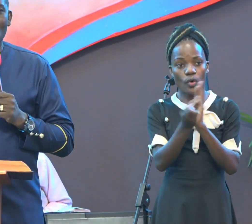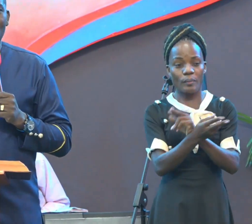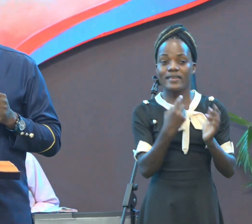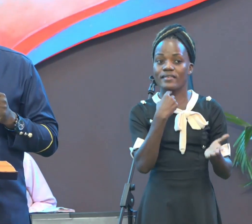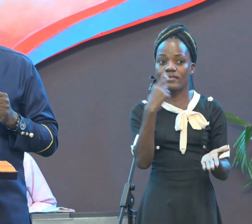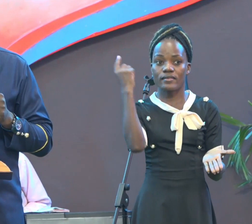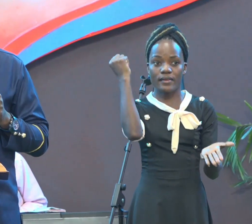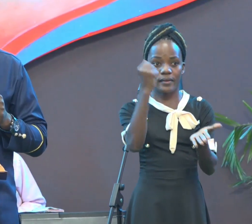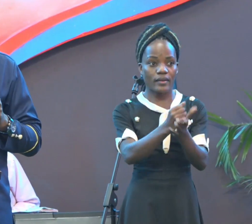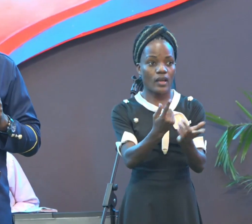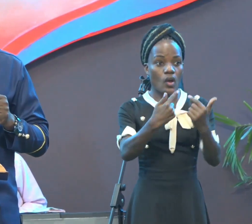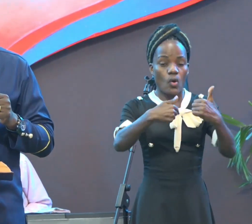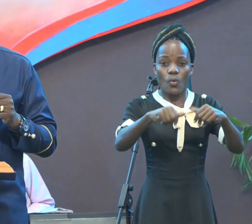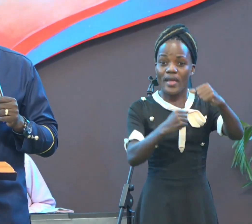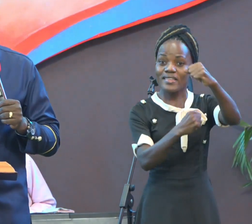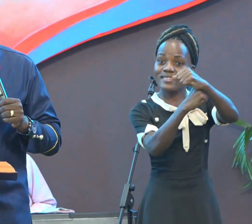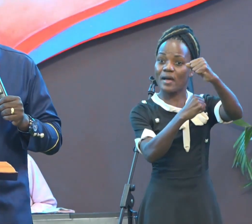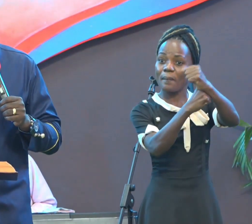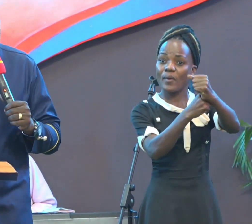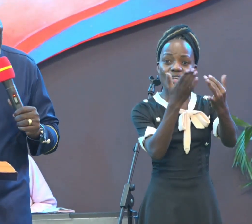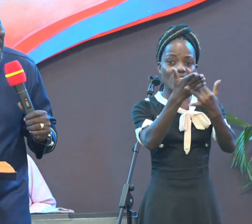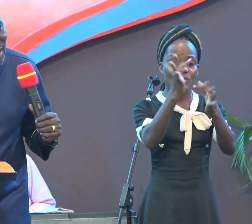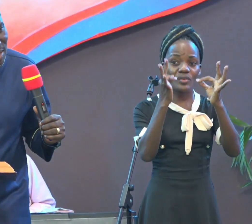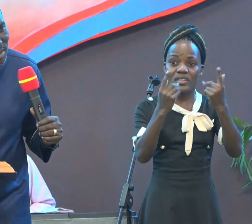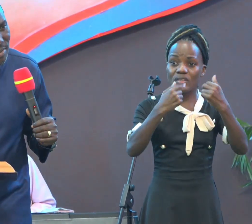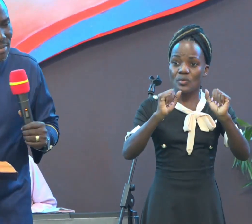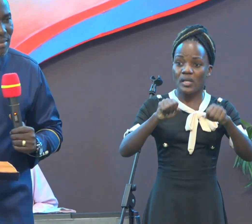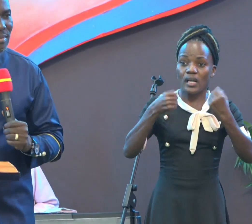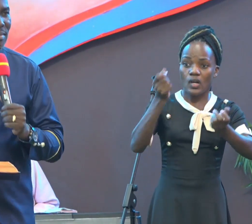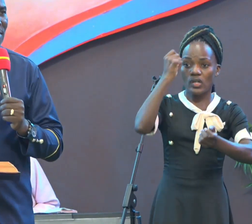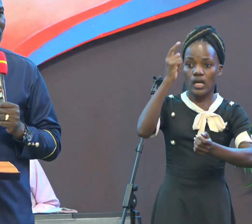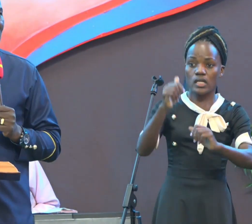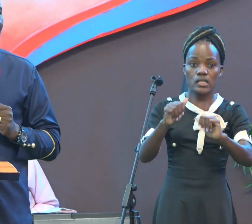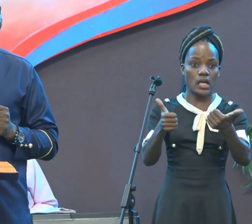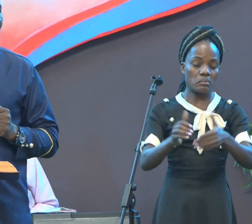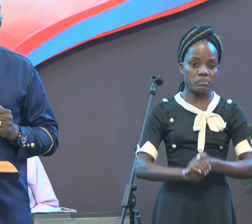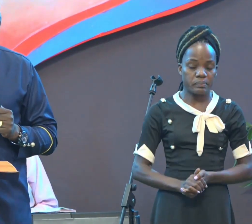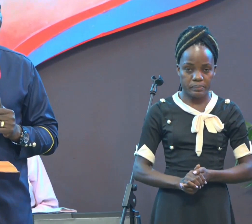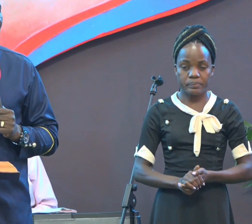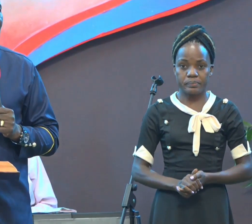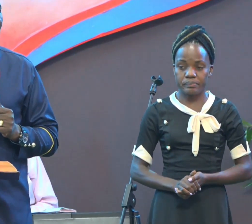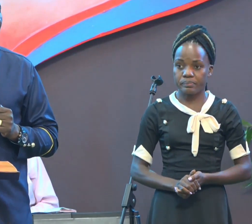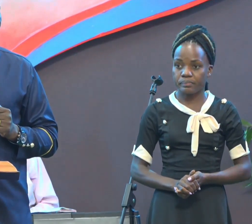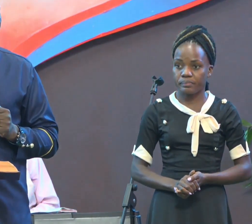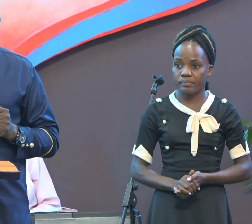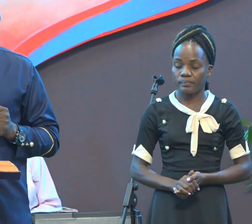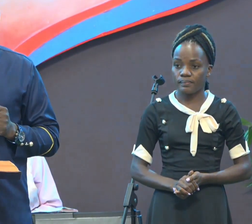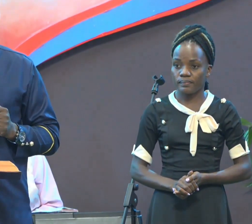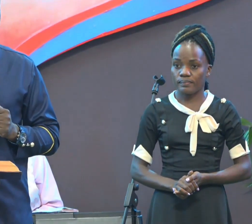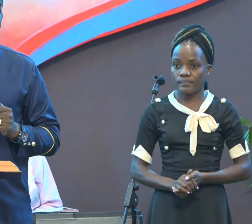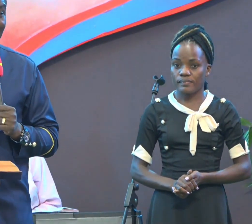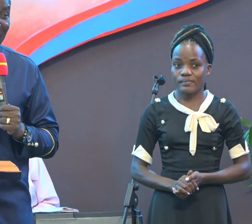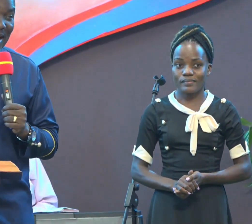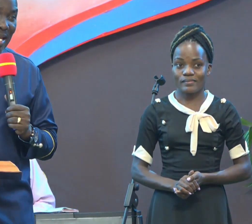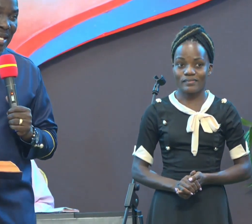amen. Tuwanirirwa ebintu bye tutategeera. We are sustained by the things we do not understand.